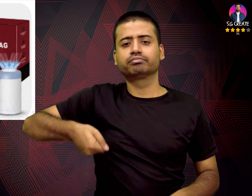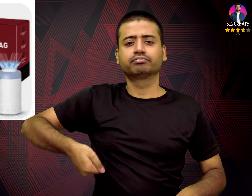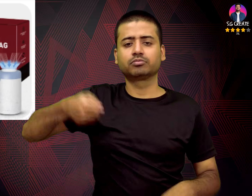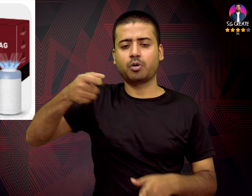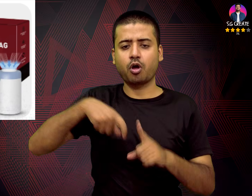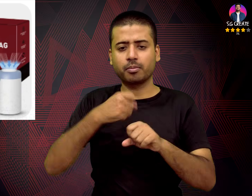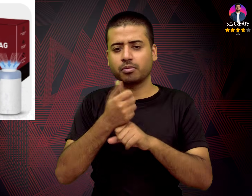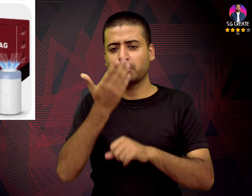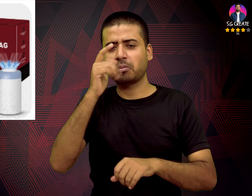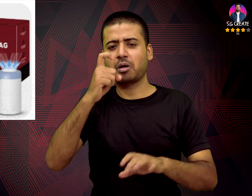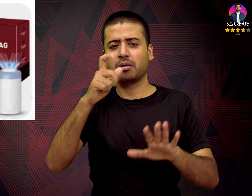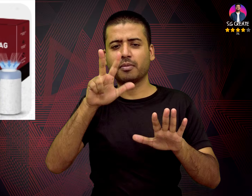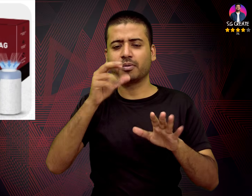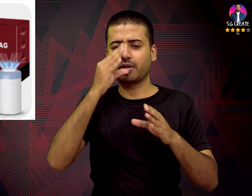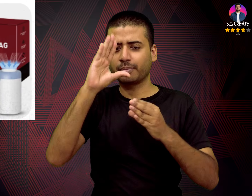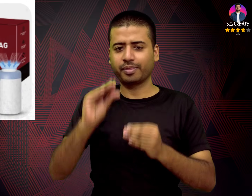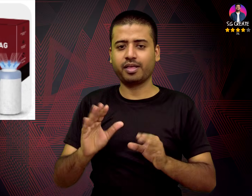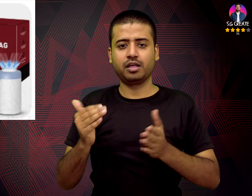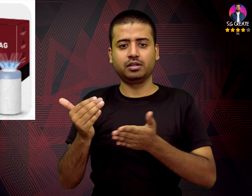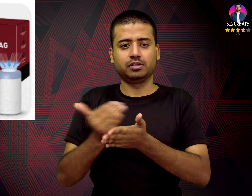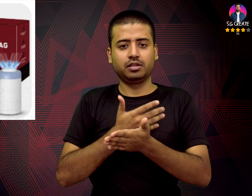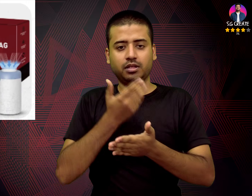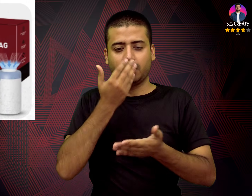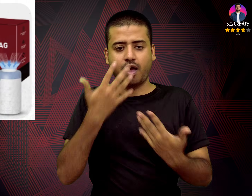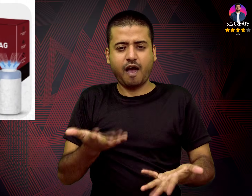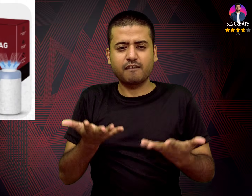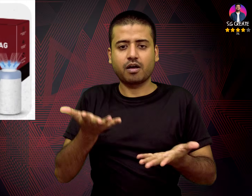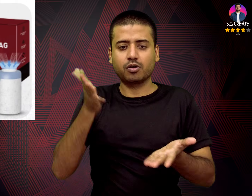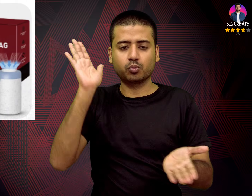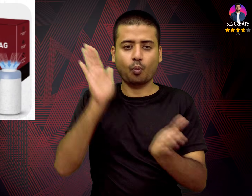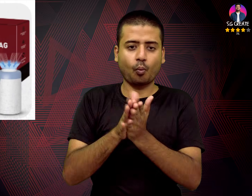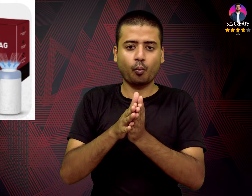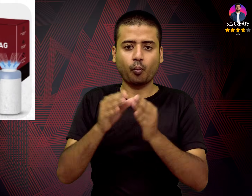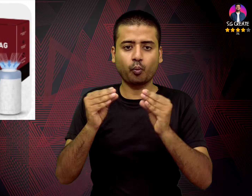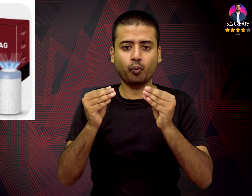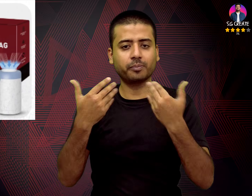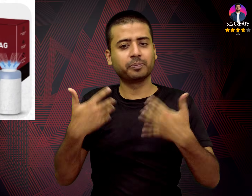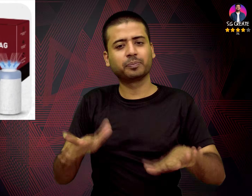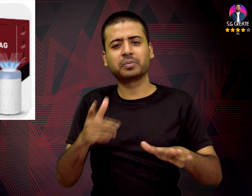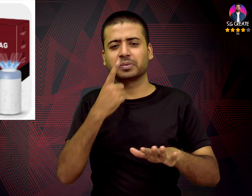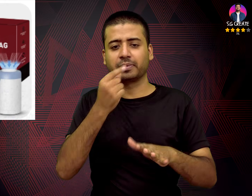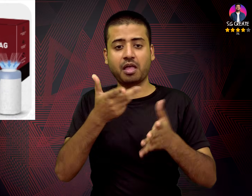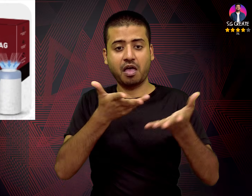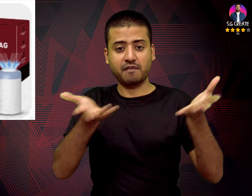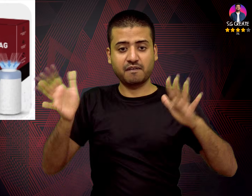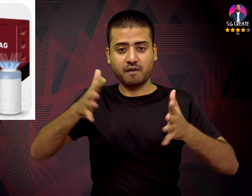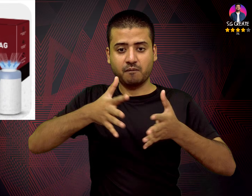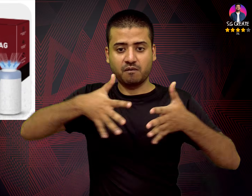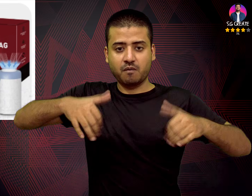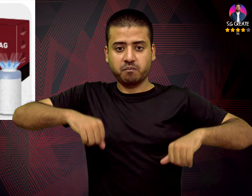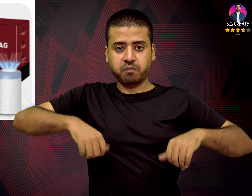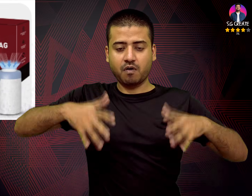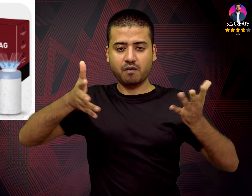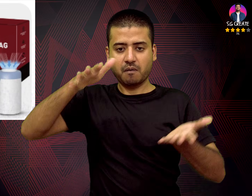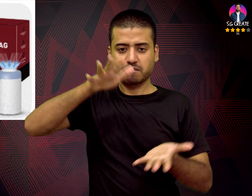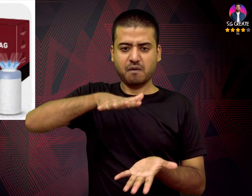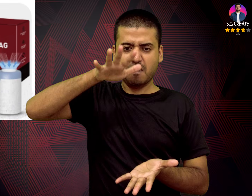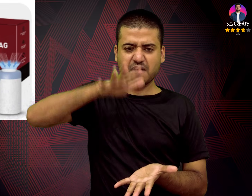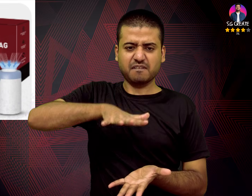of freedom. It allows us to carry the comforts of home, the soft sweater, the extra blanket, the specialized gear,